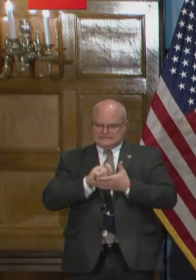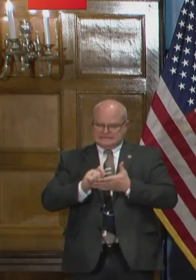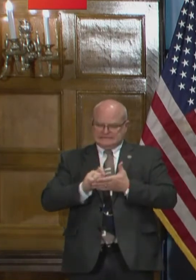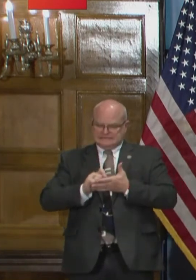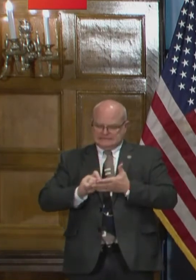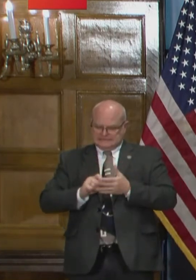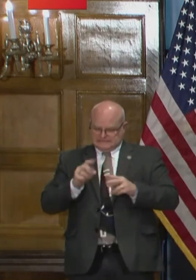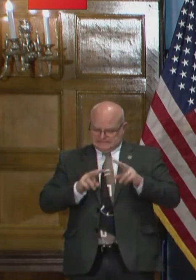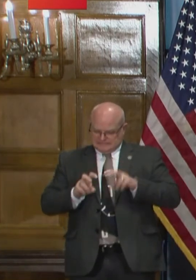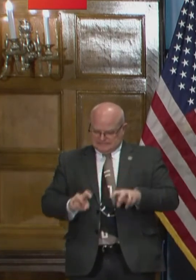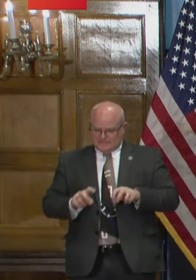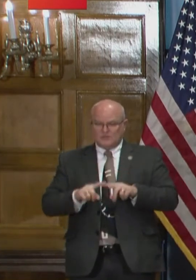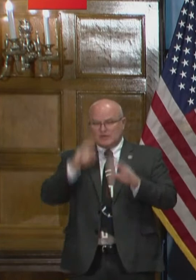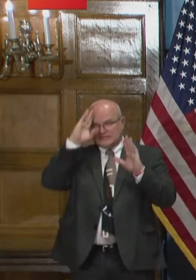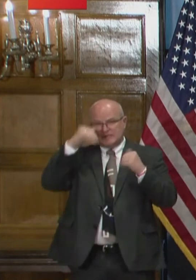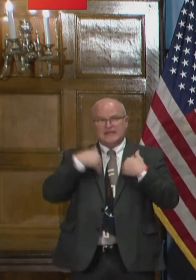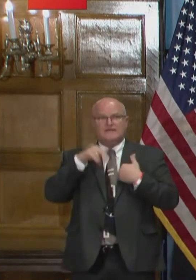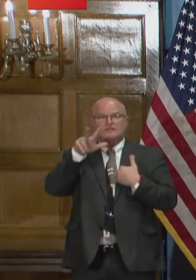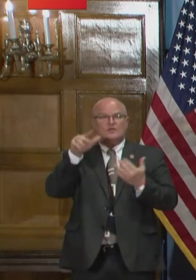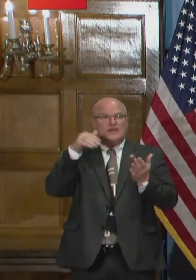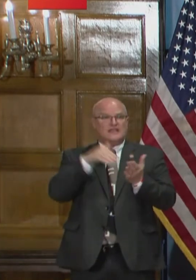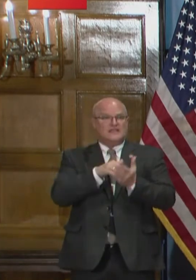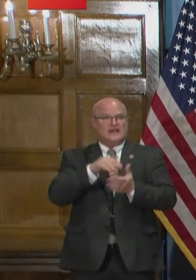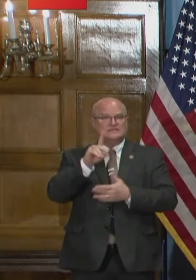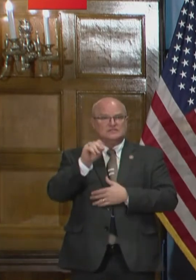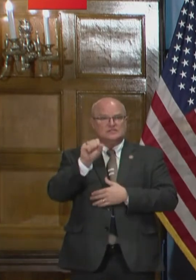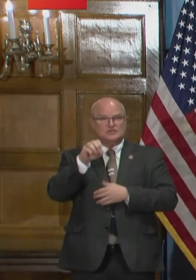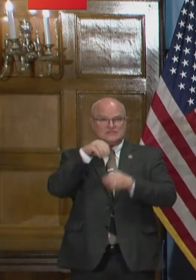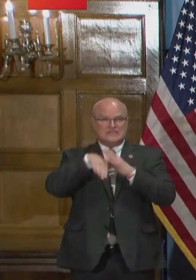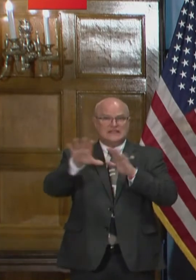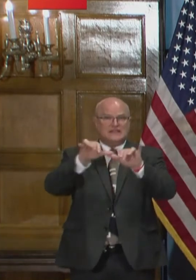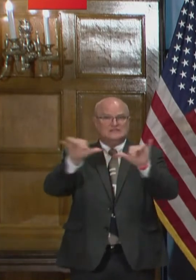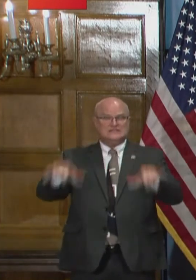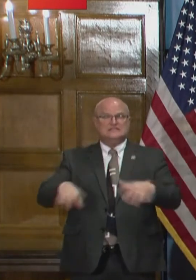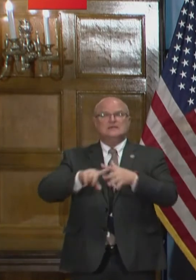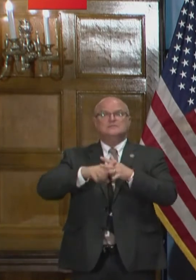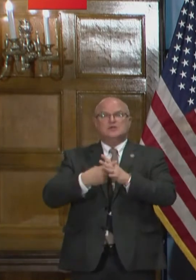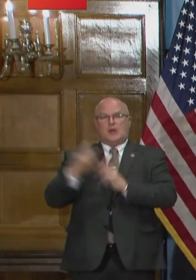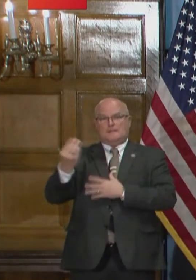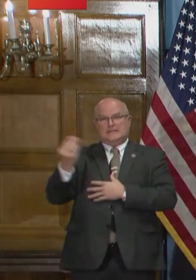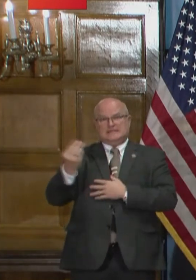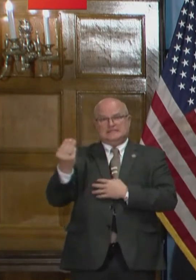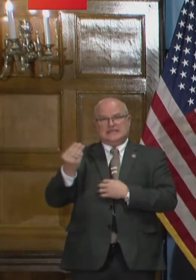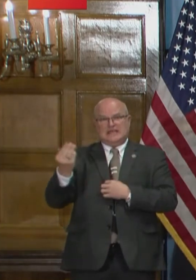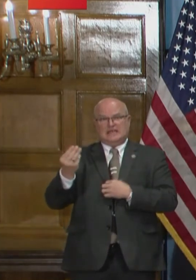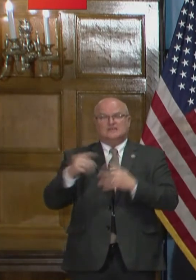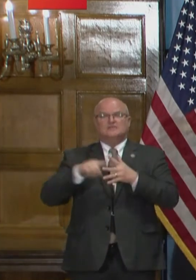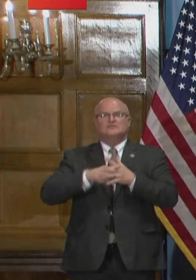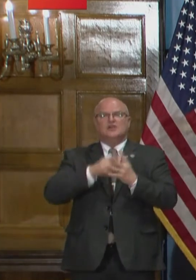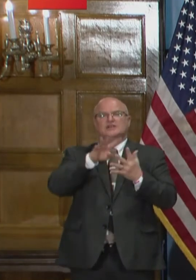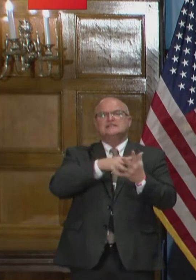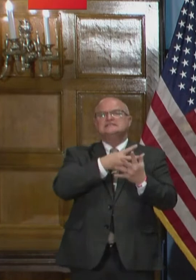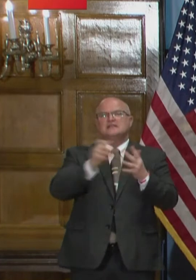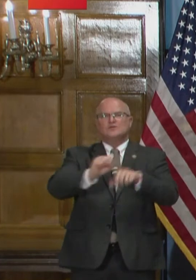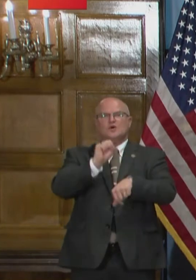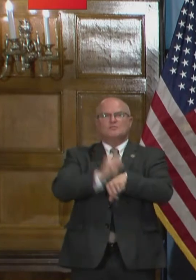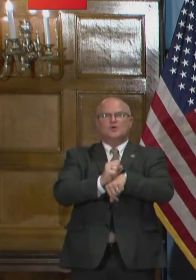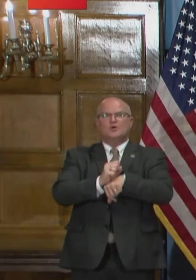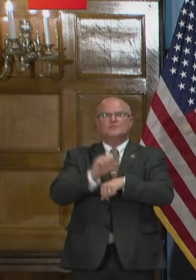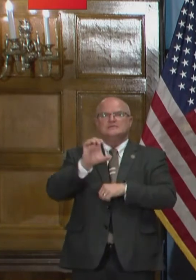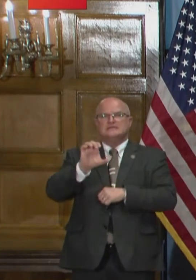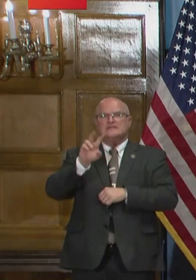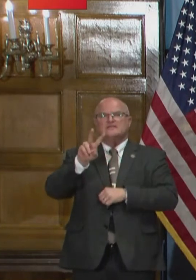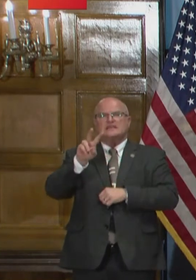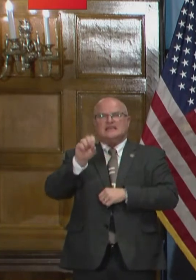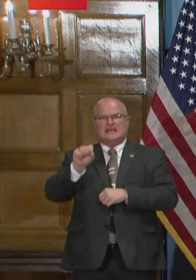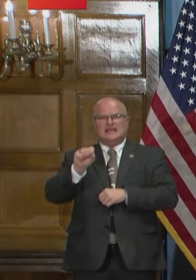we expect to have 3,000 doses going into their system starting on Monday, so they're starting to schedule appointments at the CVS locations